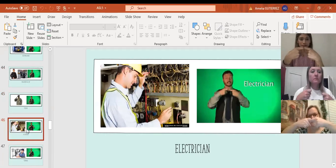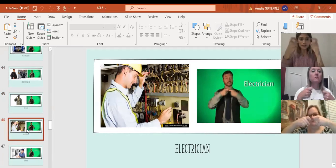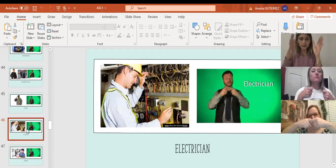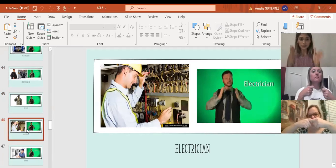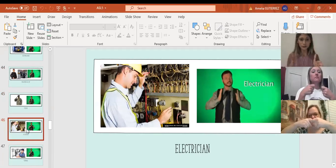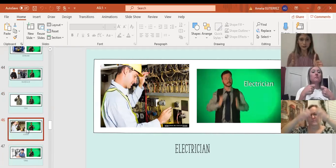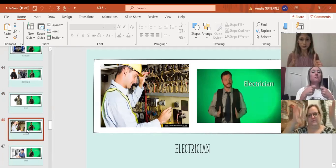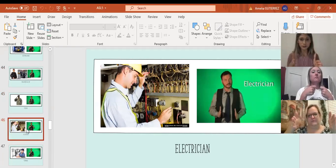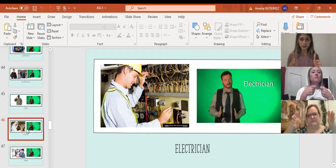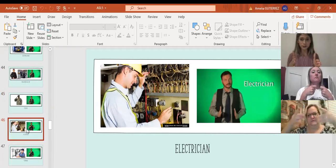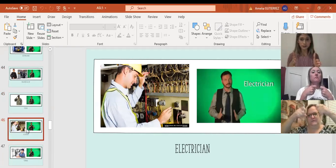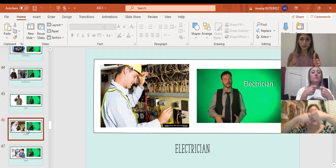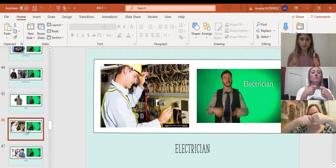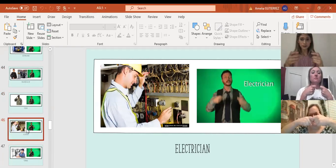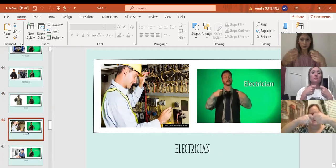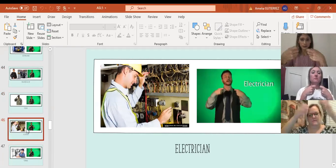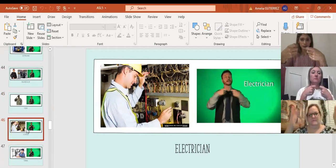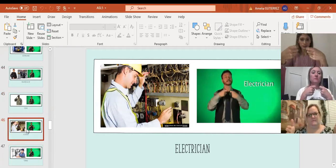Electrician, electrical person.